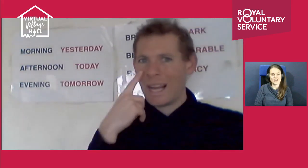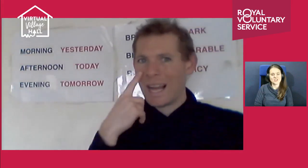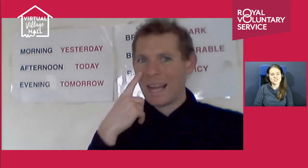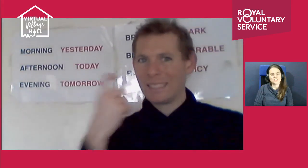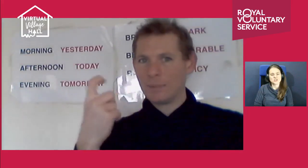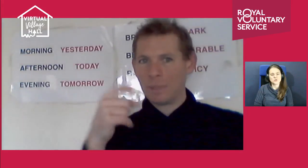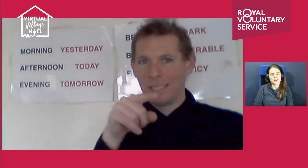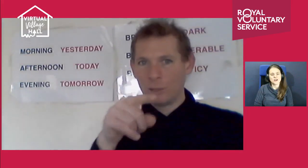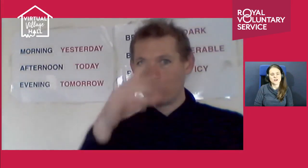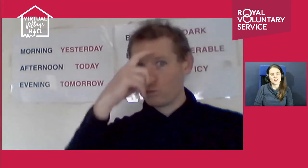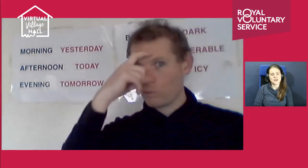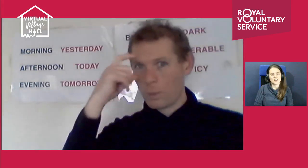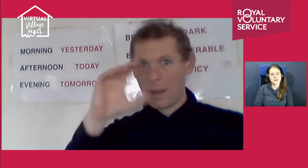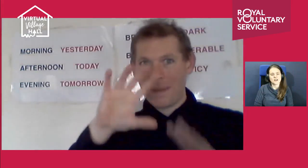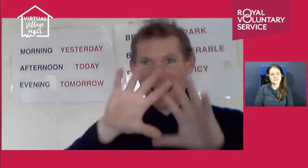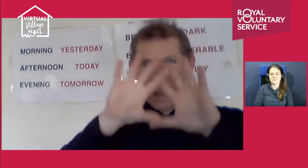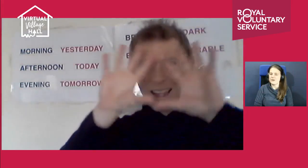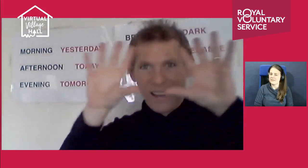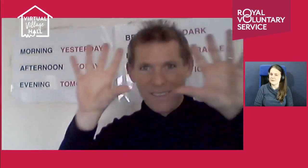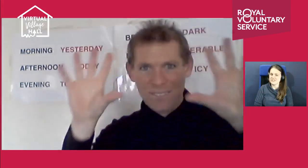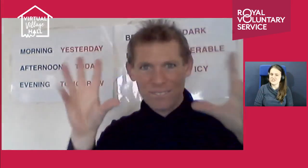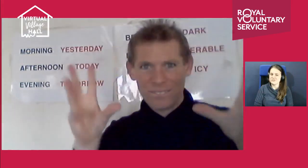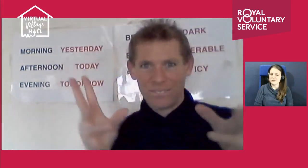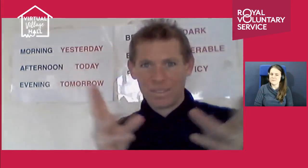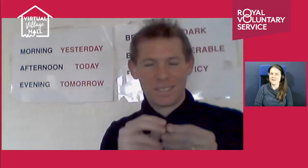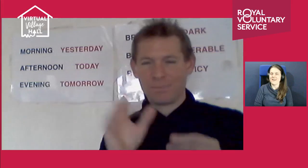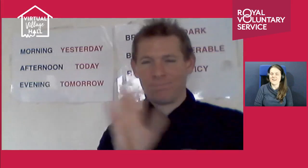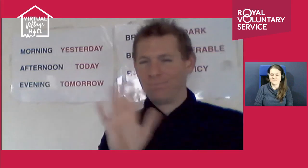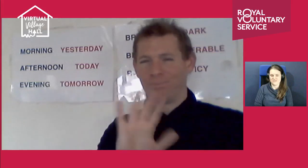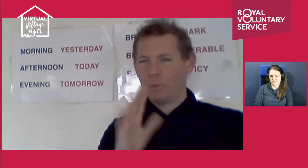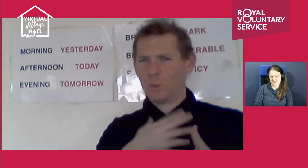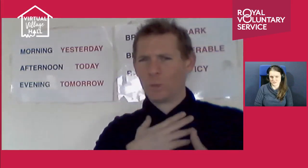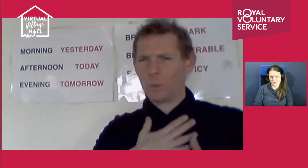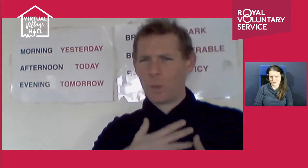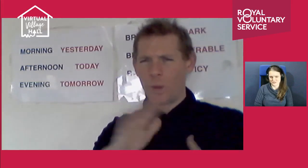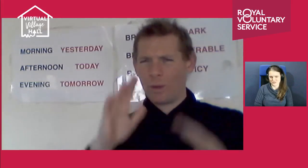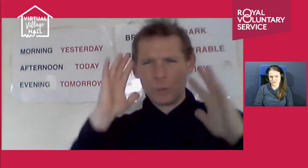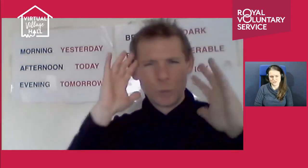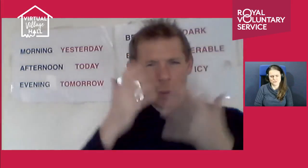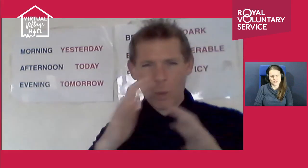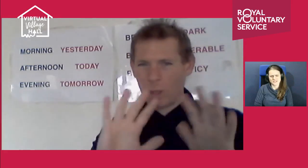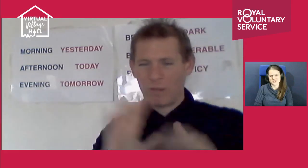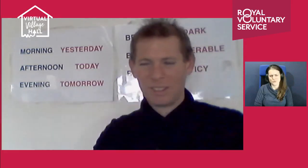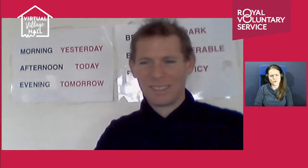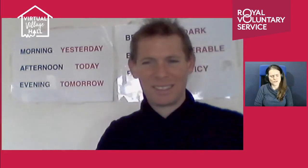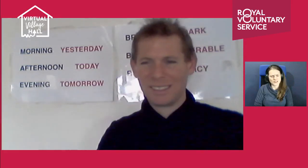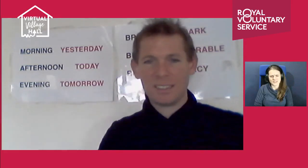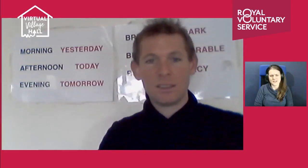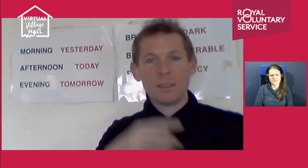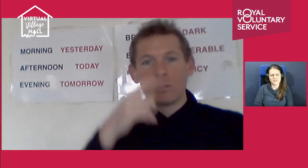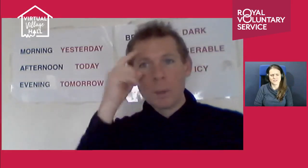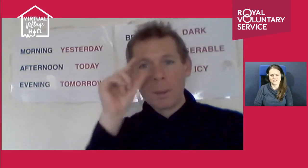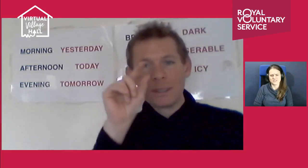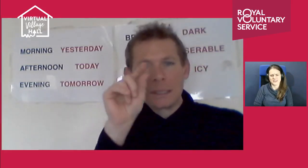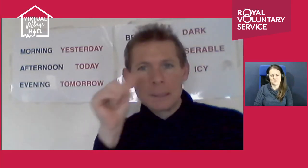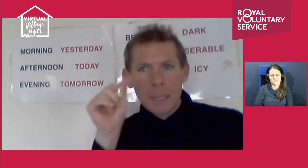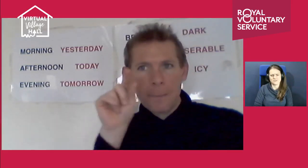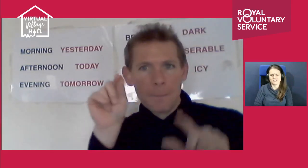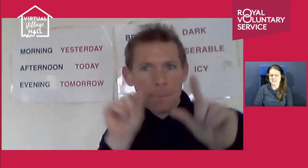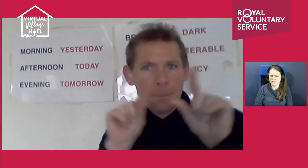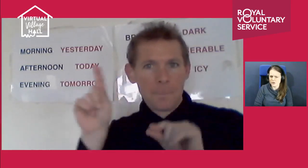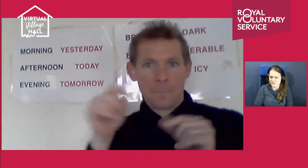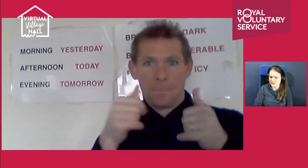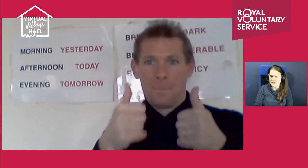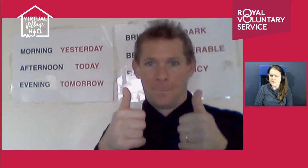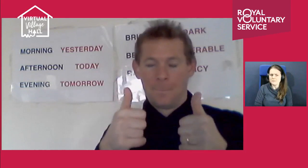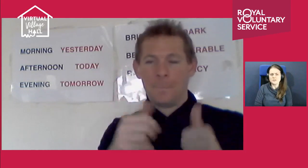Okay, so I don't expect you to remember everything that we've covered, so really don't worry if you're not